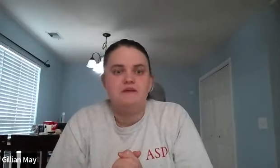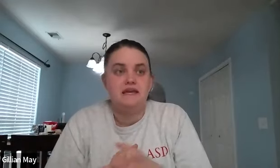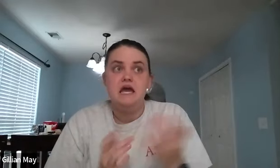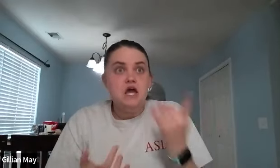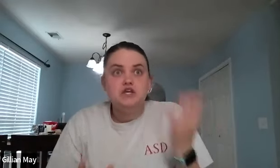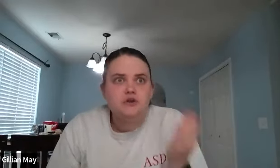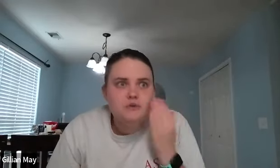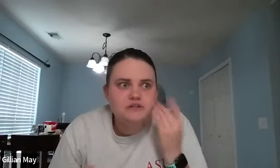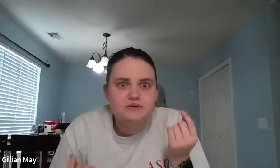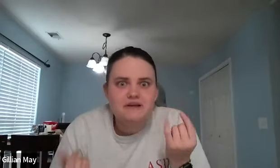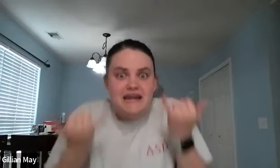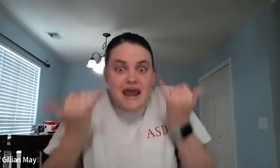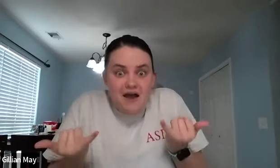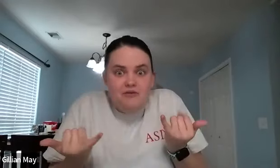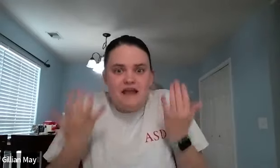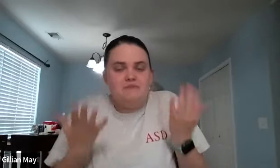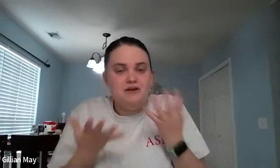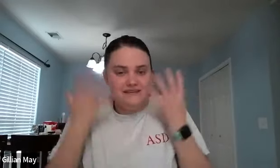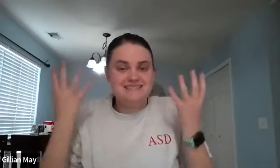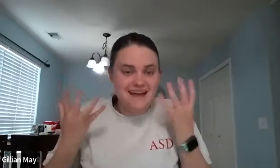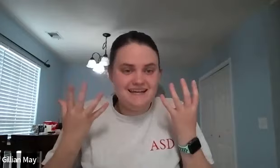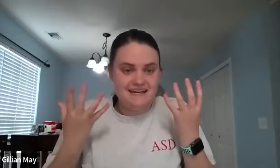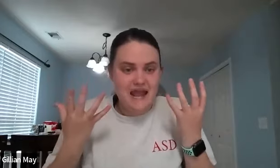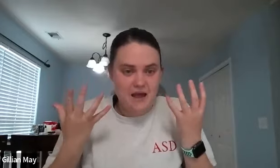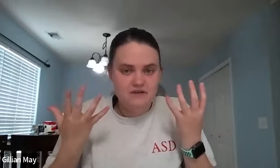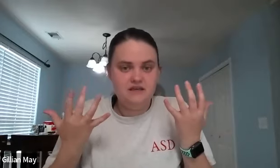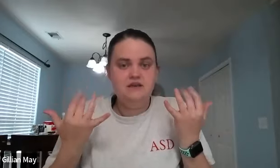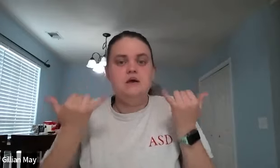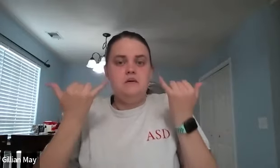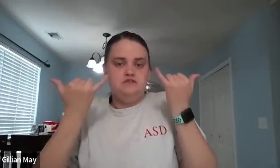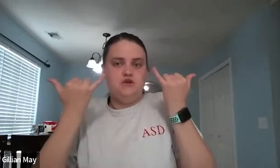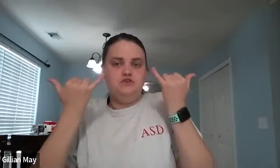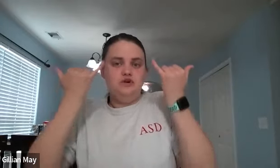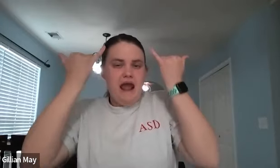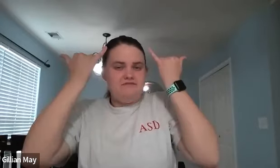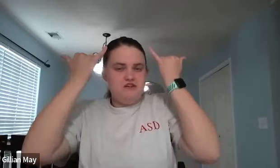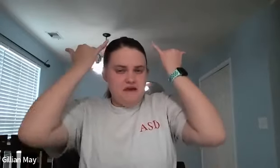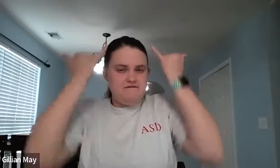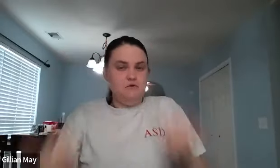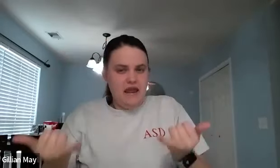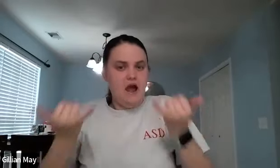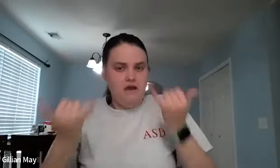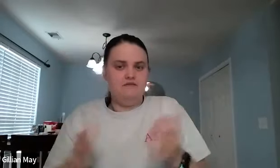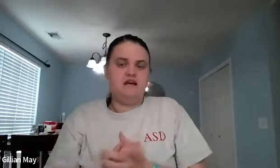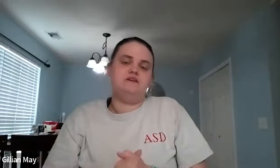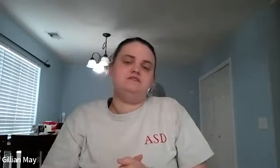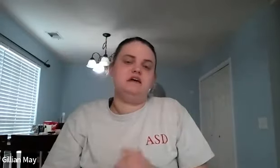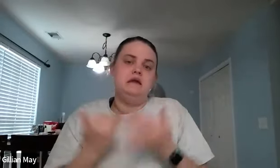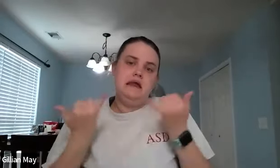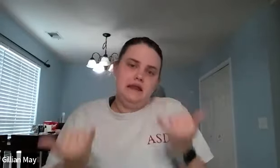like, y'all know what we're doing right now? Like, I'd be all excited and happy. So you don't have to go that full now every time. Like you're saying,